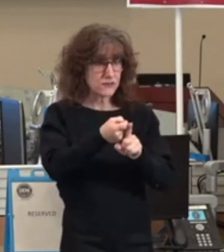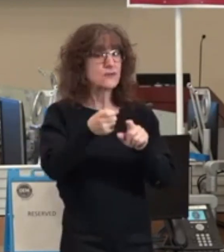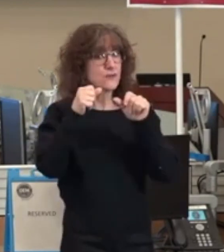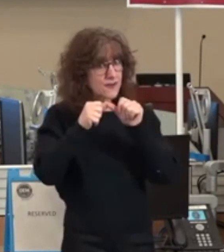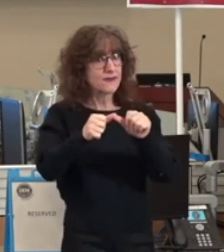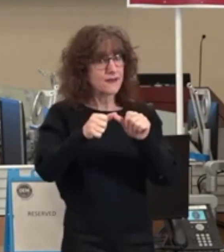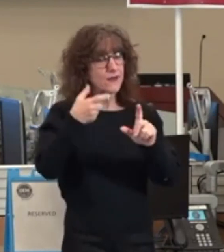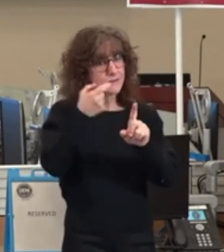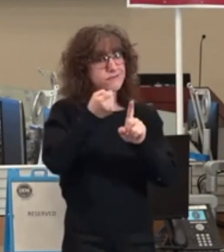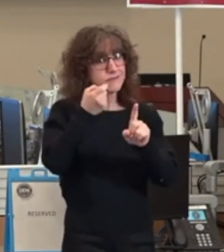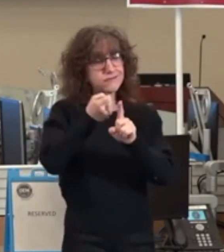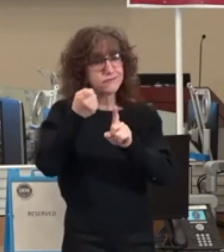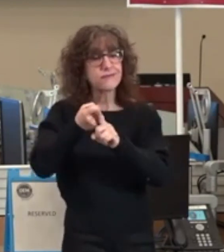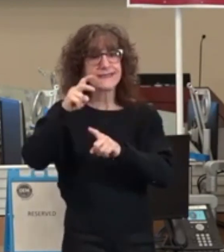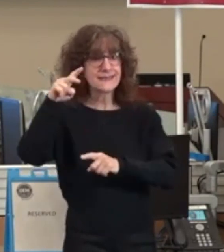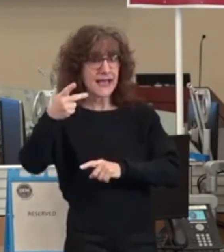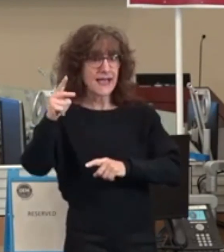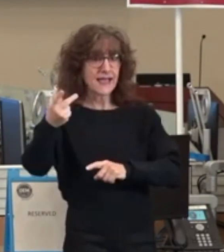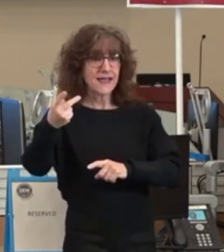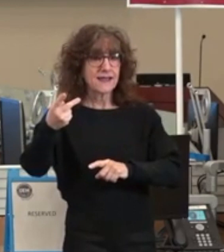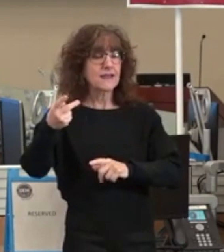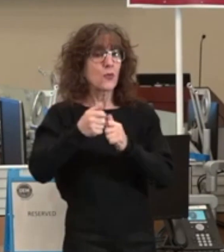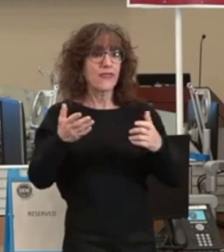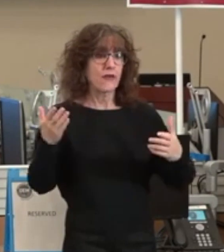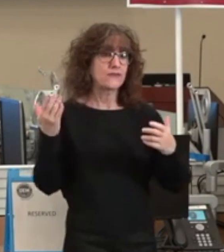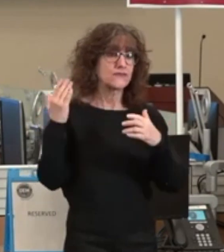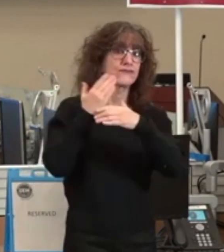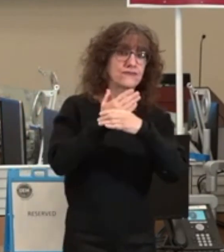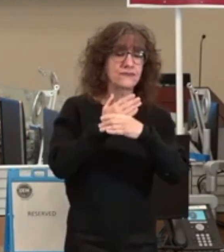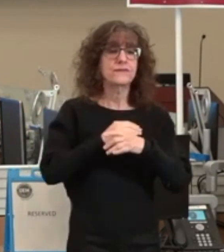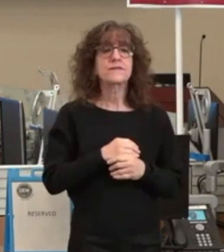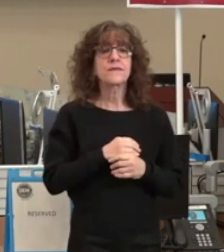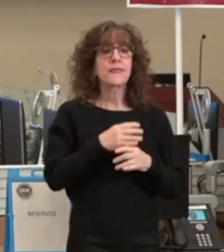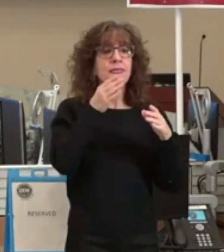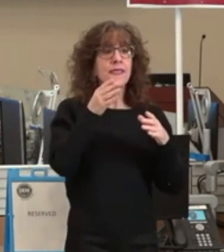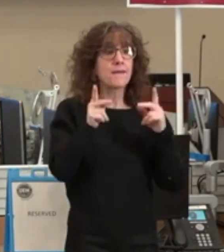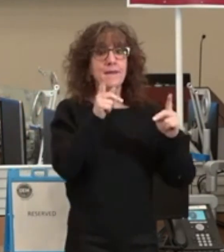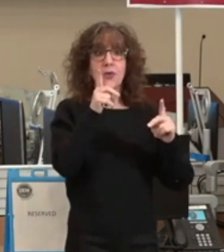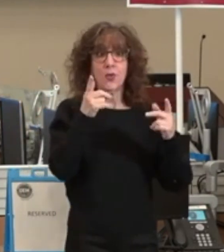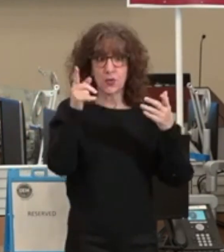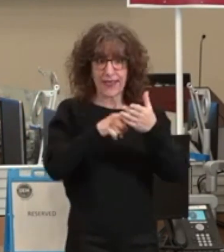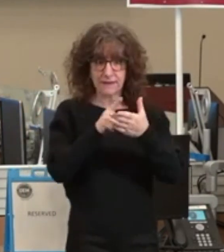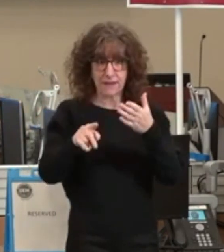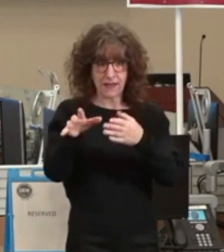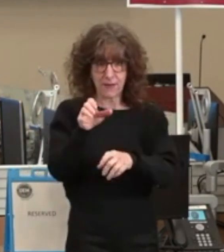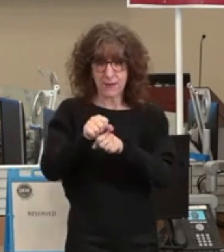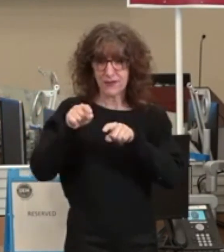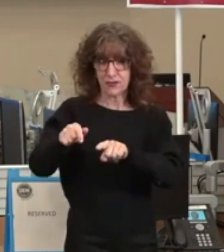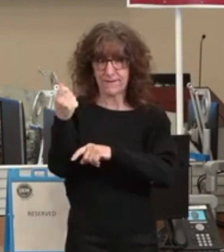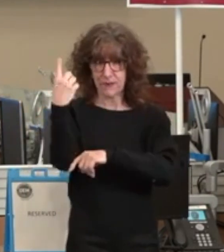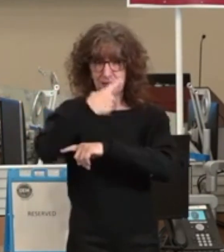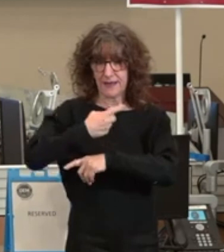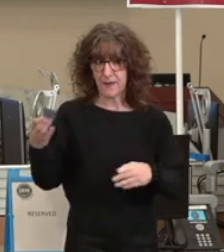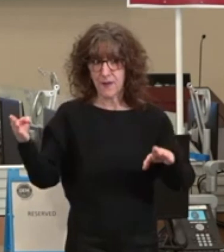continue administering second doses without interruption. Individuals who had appointments canceled during those several